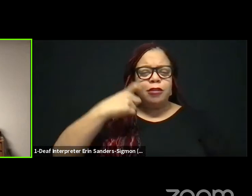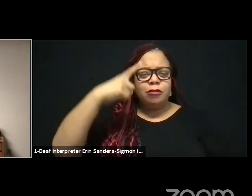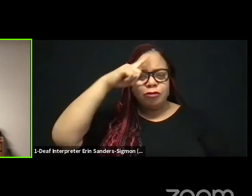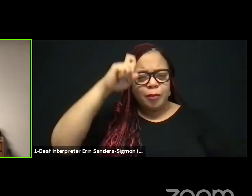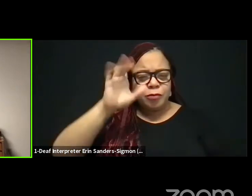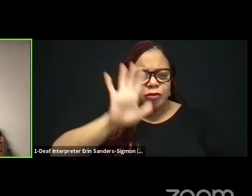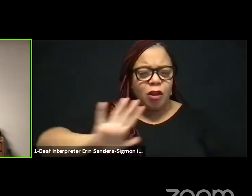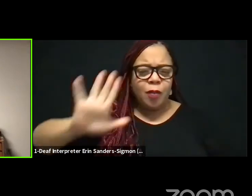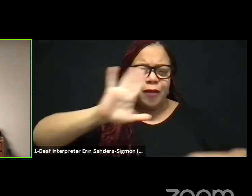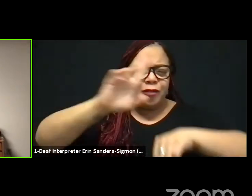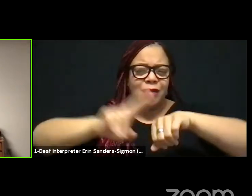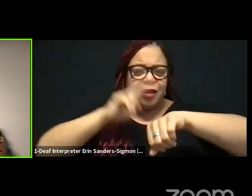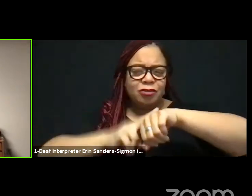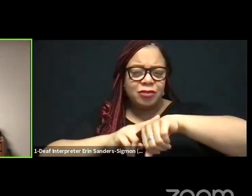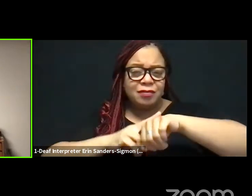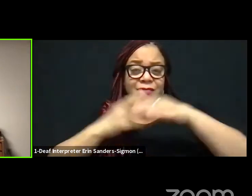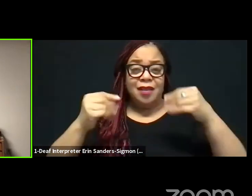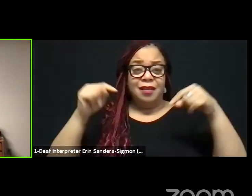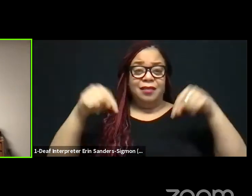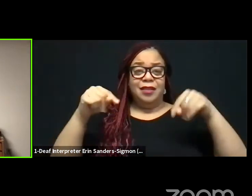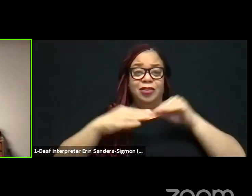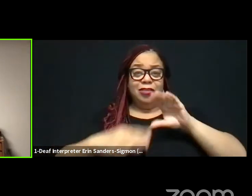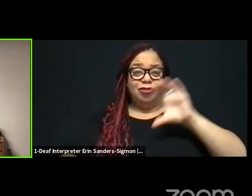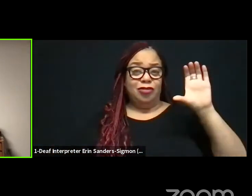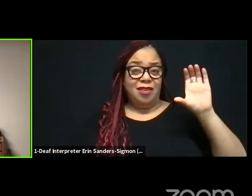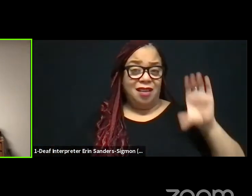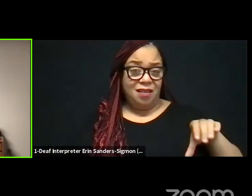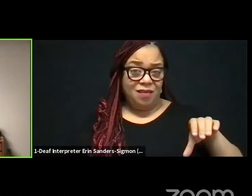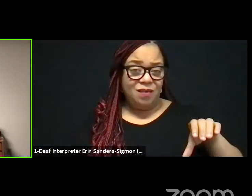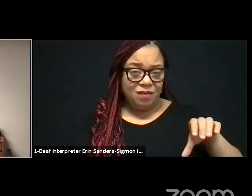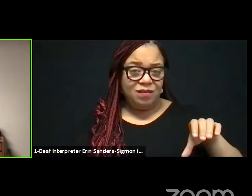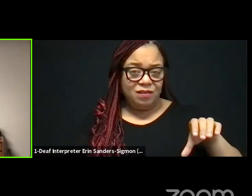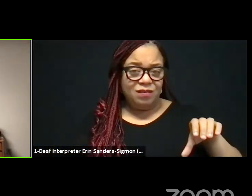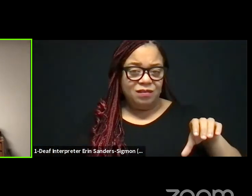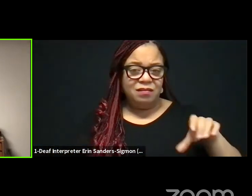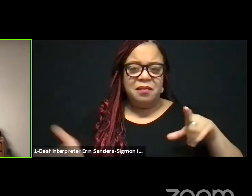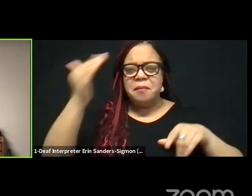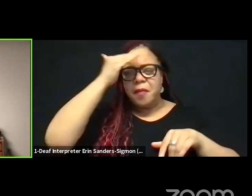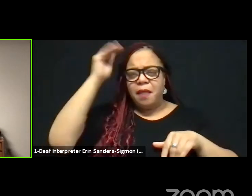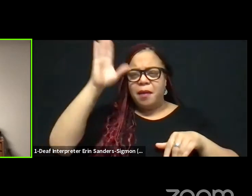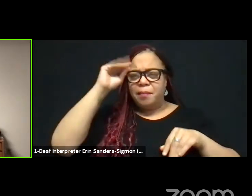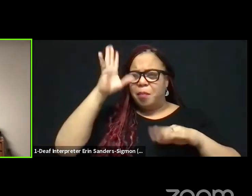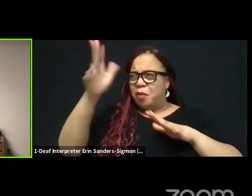after his body received the blows of rocks by